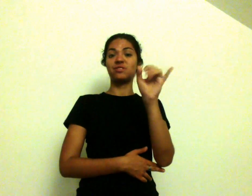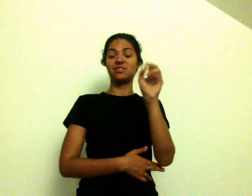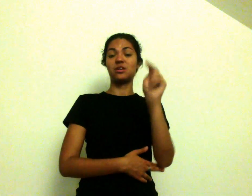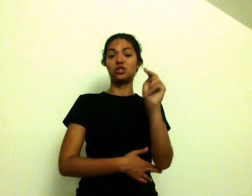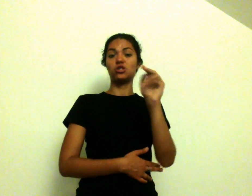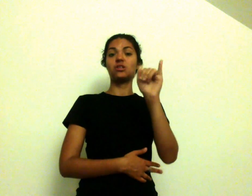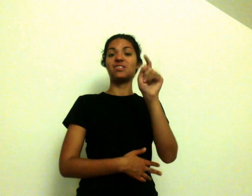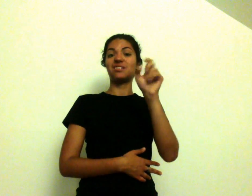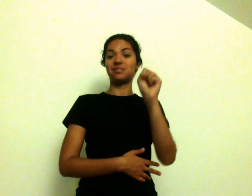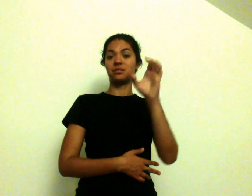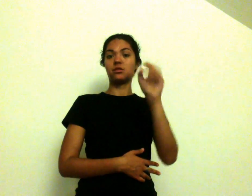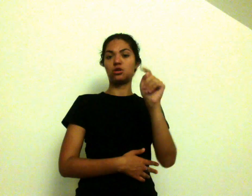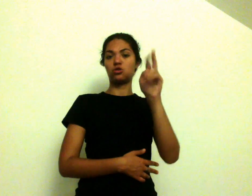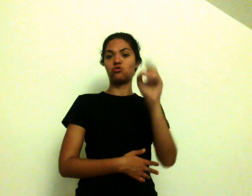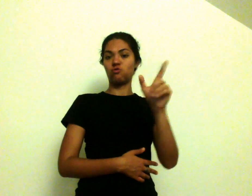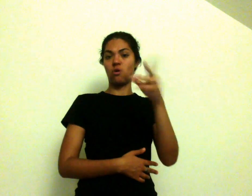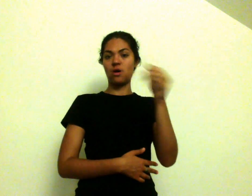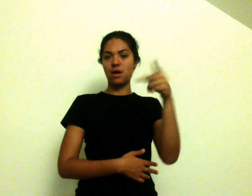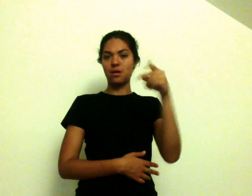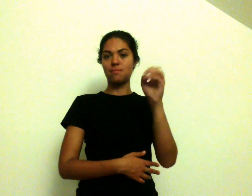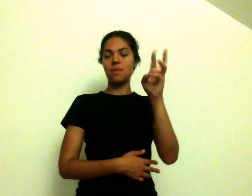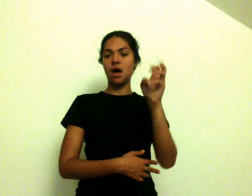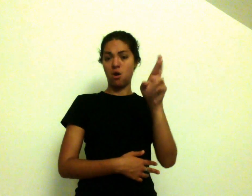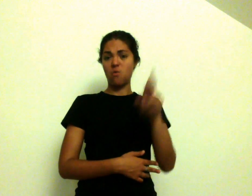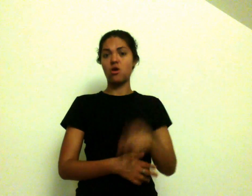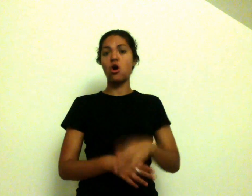1-800-448-6766. You can also order online at